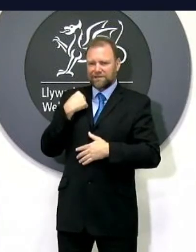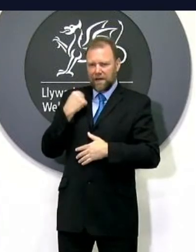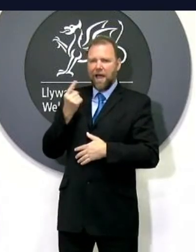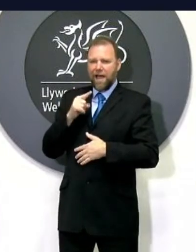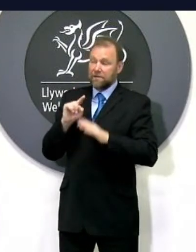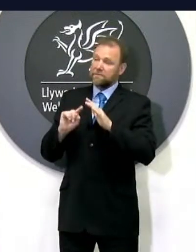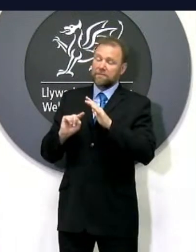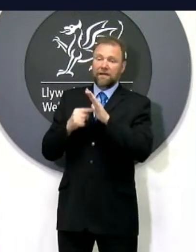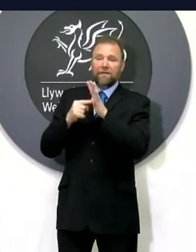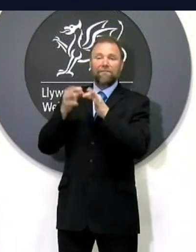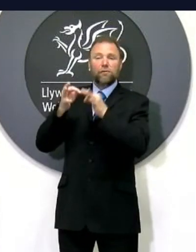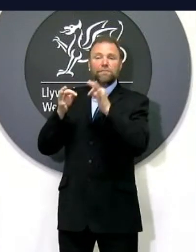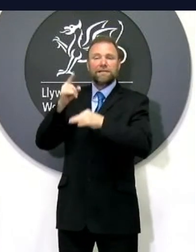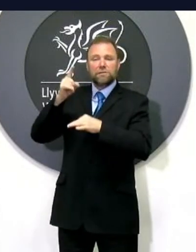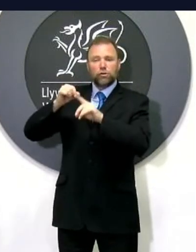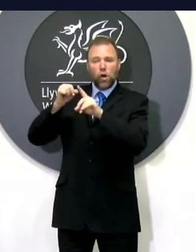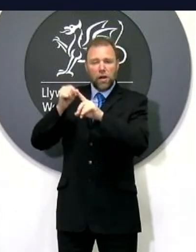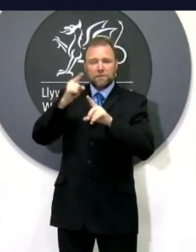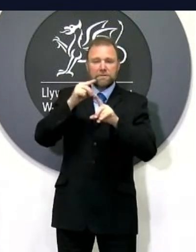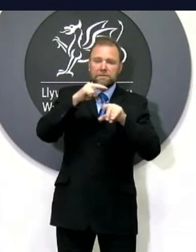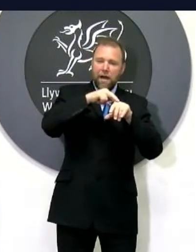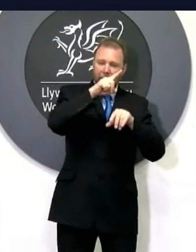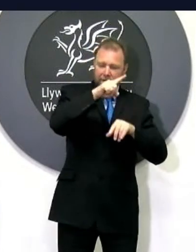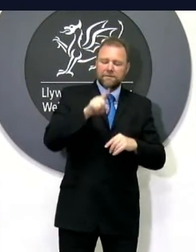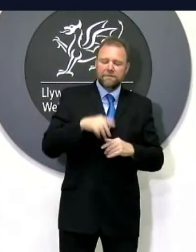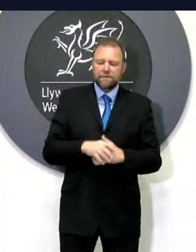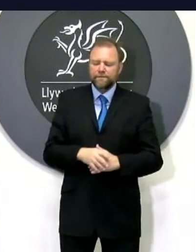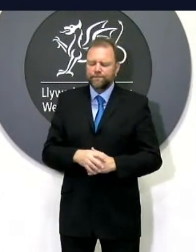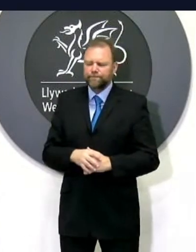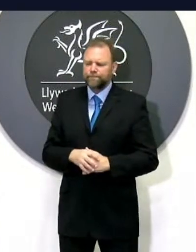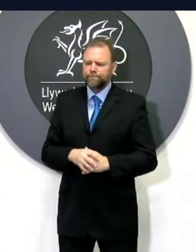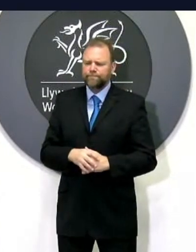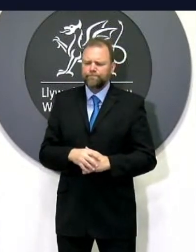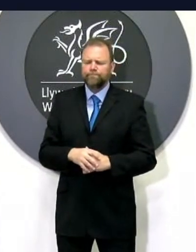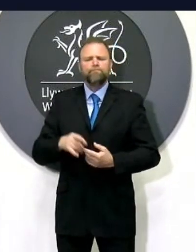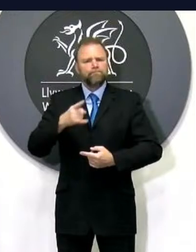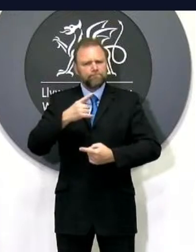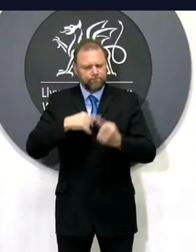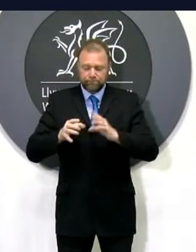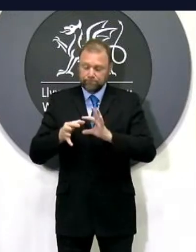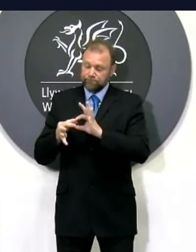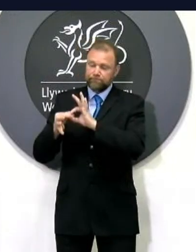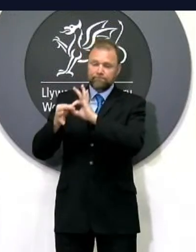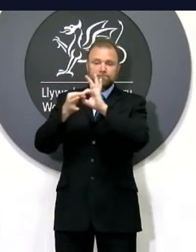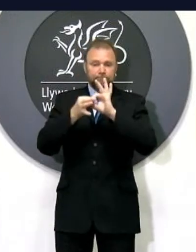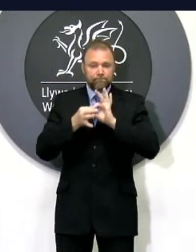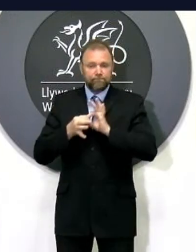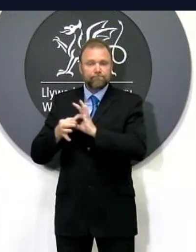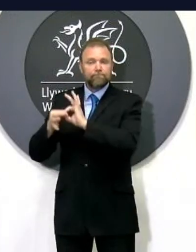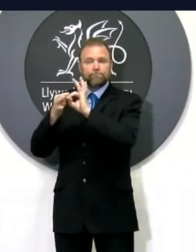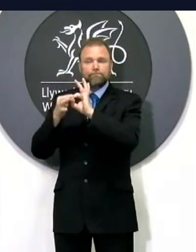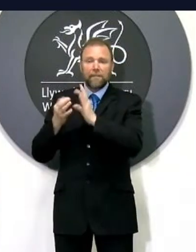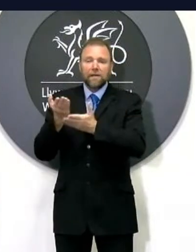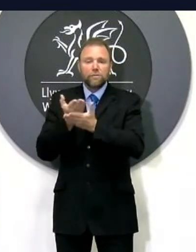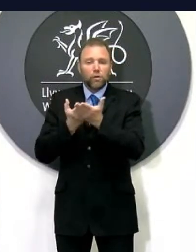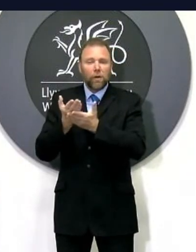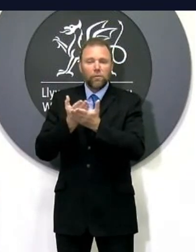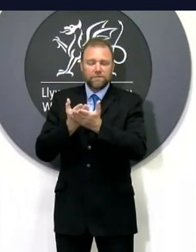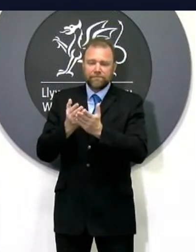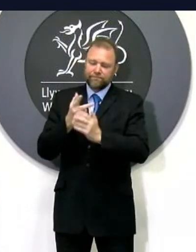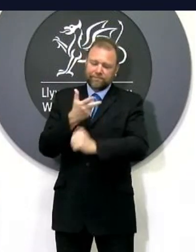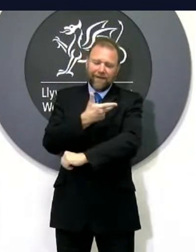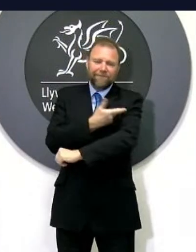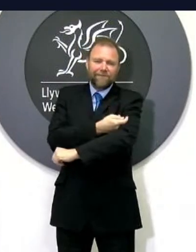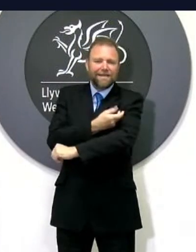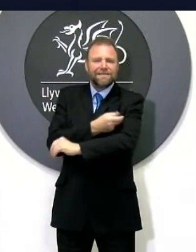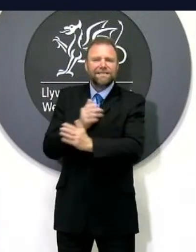ministers in Northern Ireland. We continue to work together on the issue of vaccine certification. There